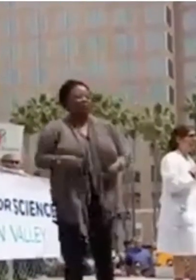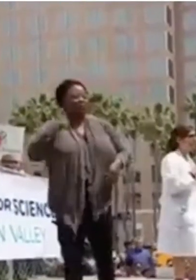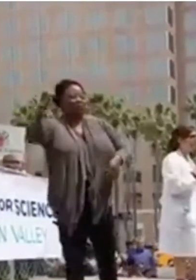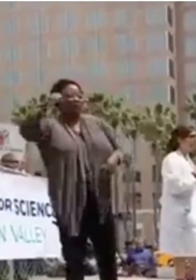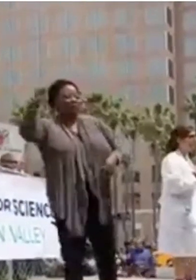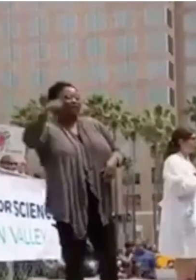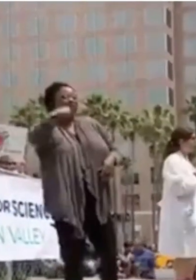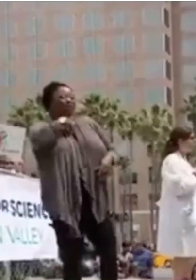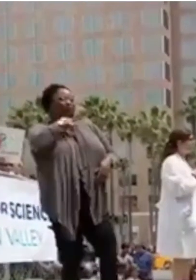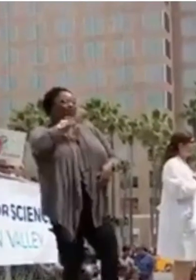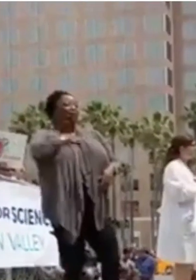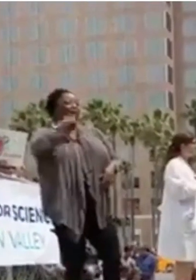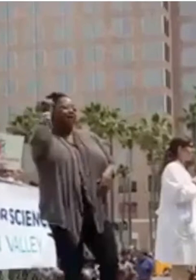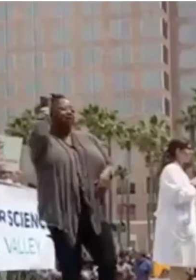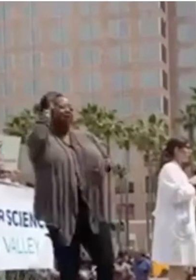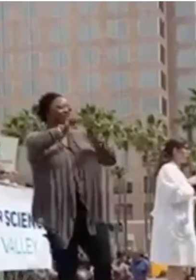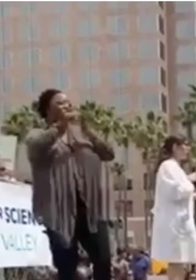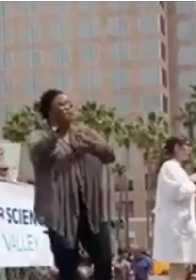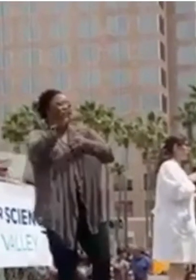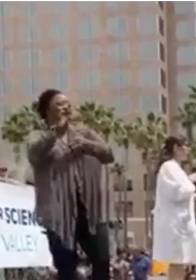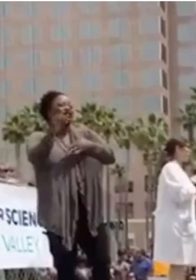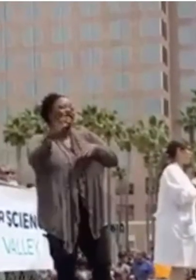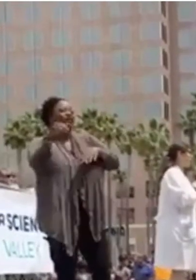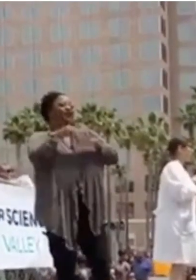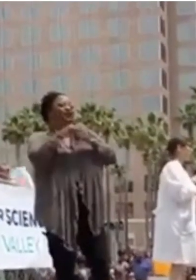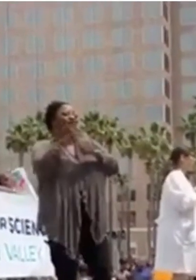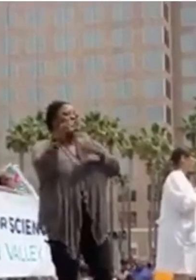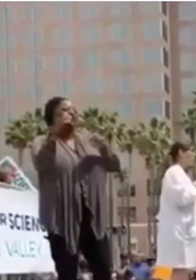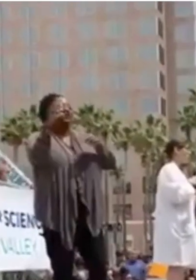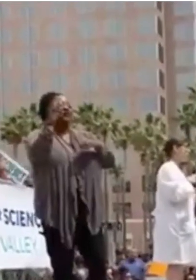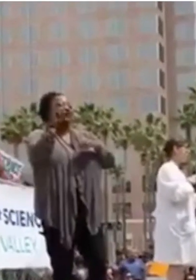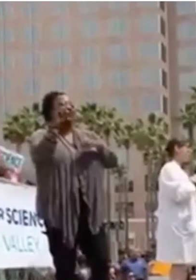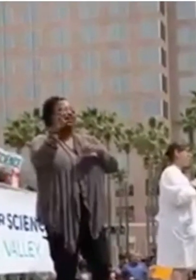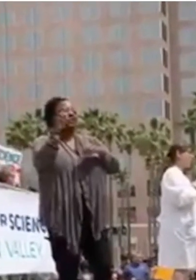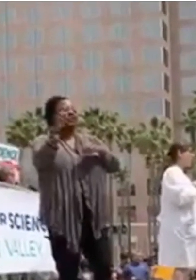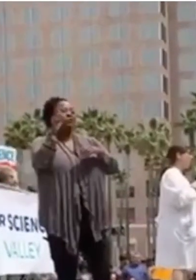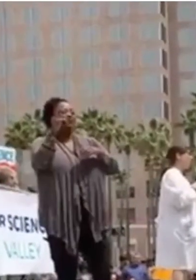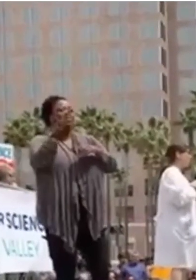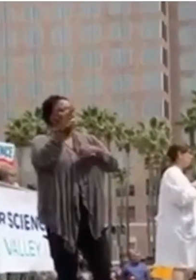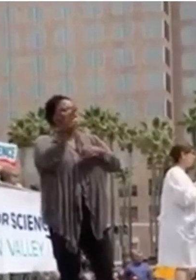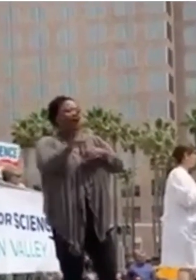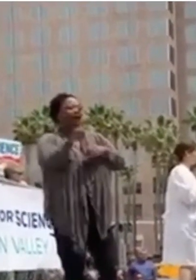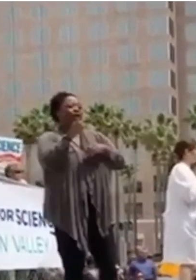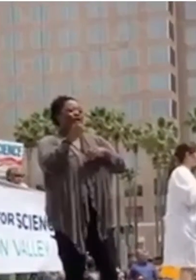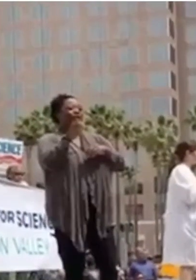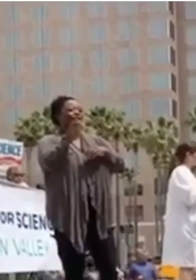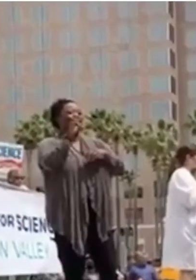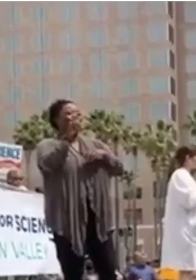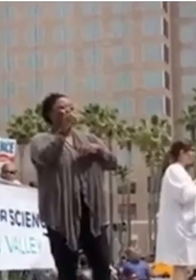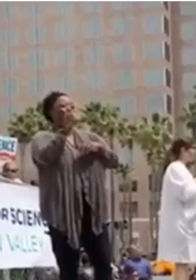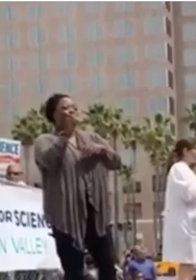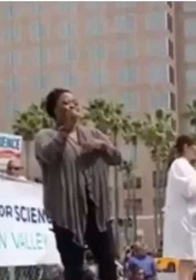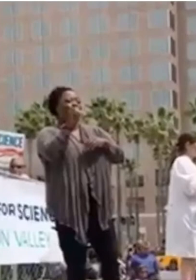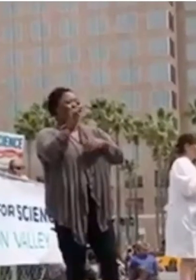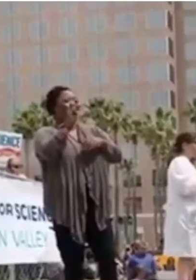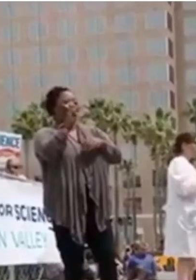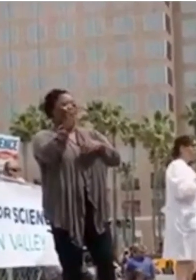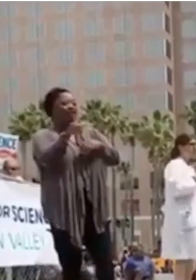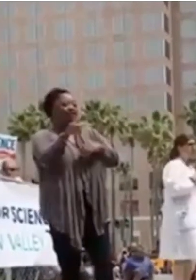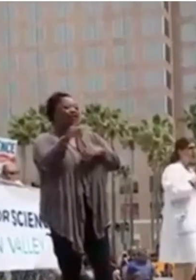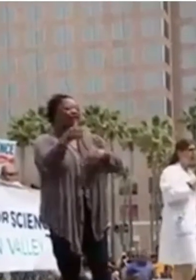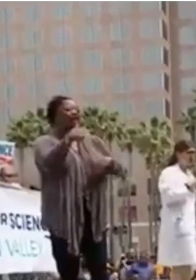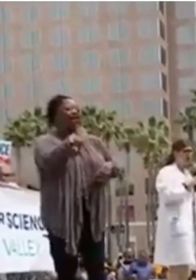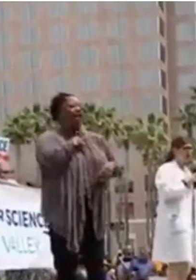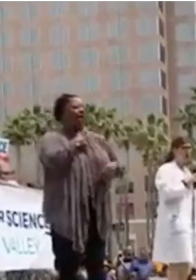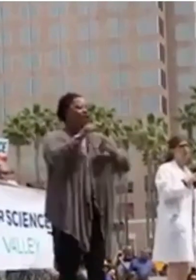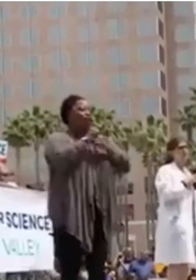And my thesis was in psychoneuroendocrinology. I am a lover of all things science and research. And I was trained